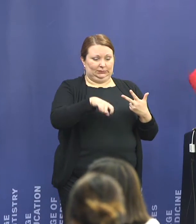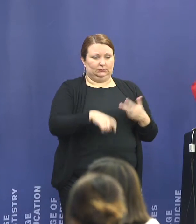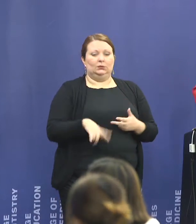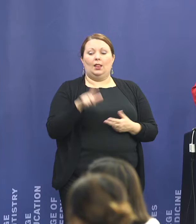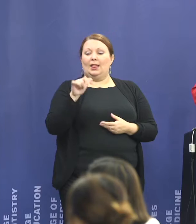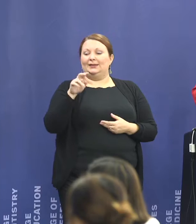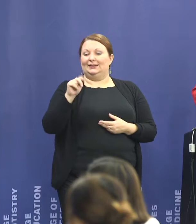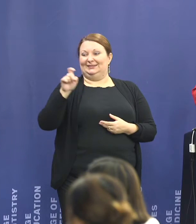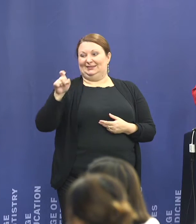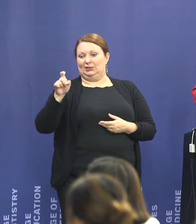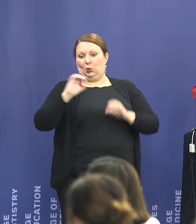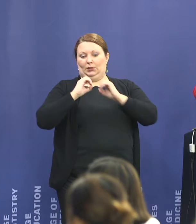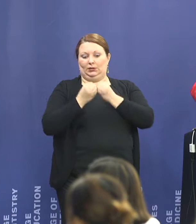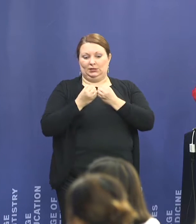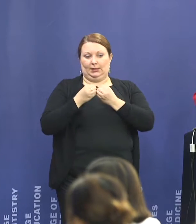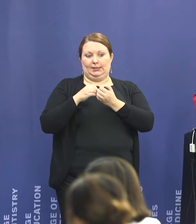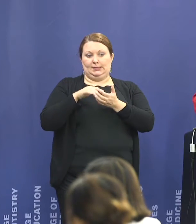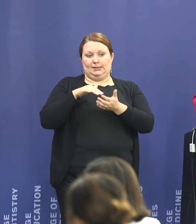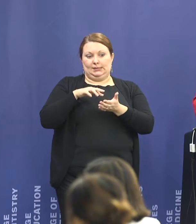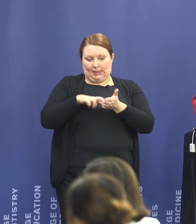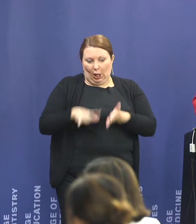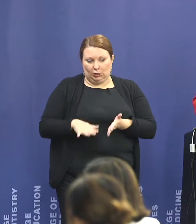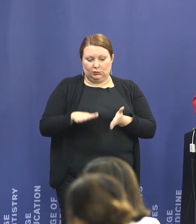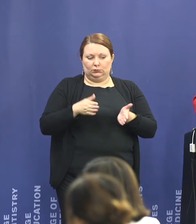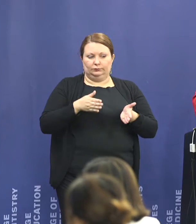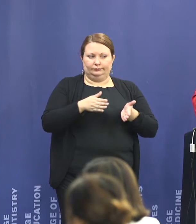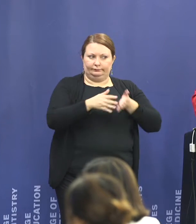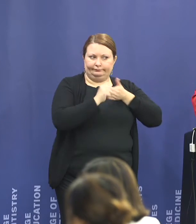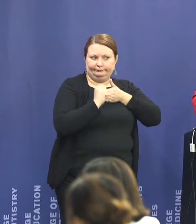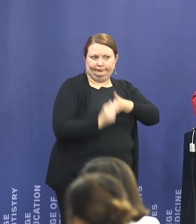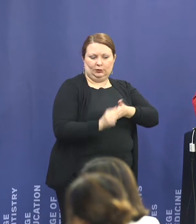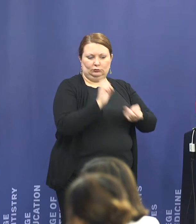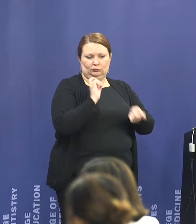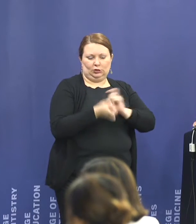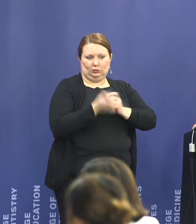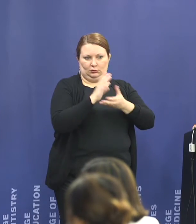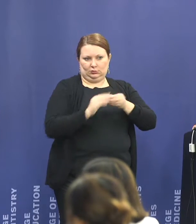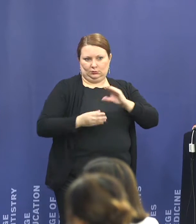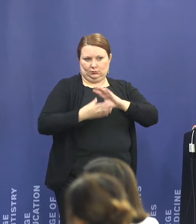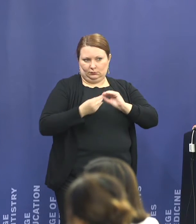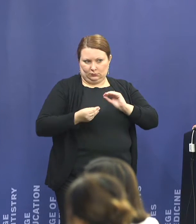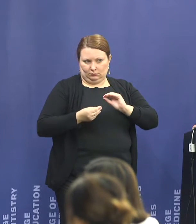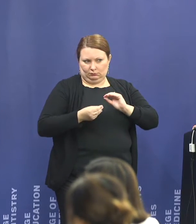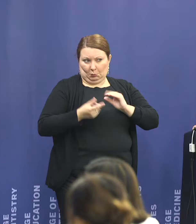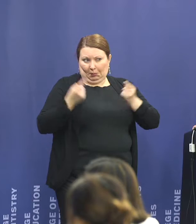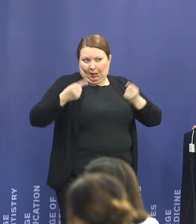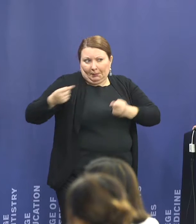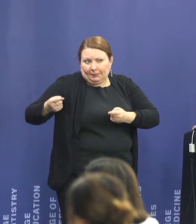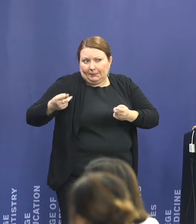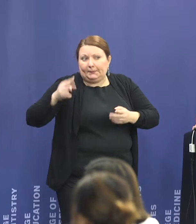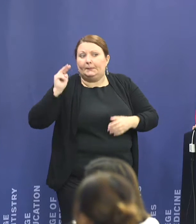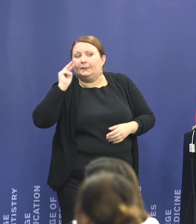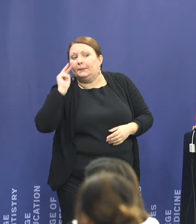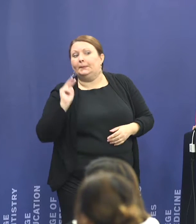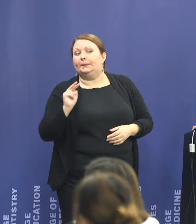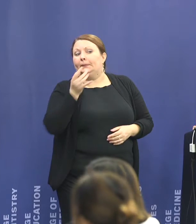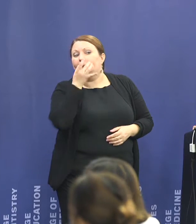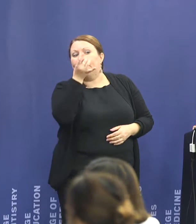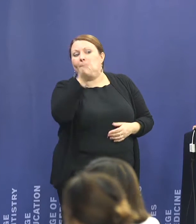Latinx organizations and scholars organize to change the narrative? What will happen? It is very